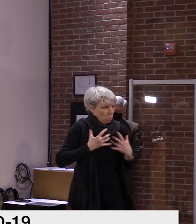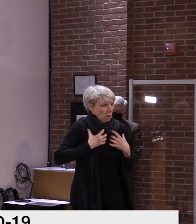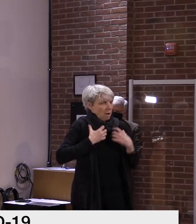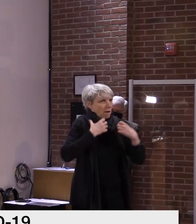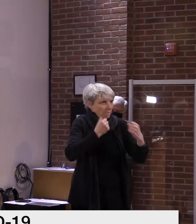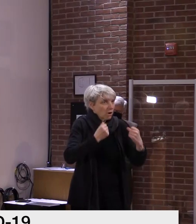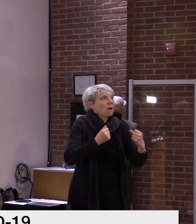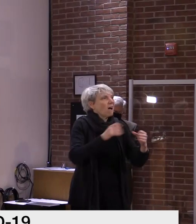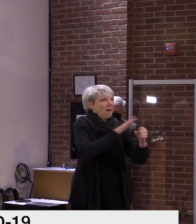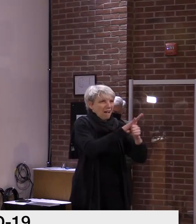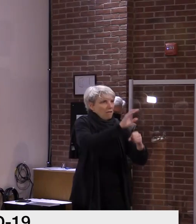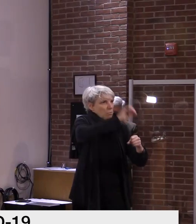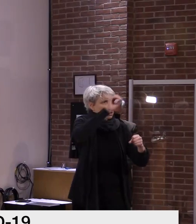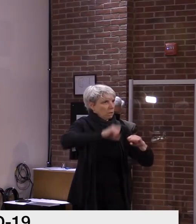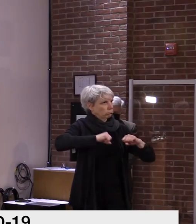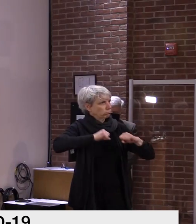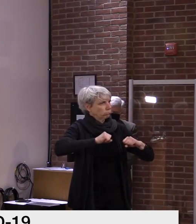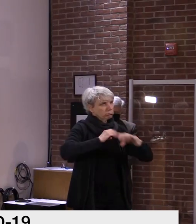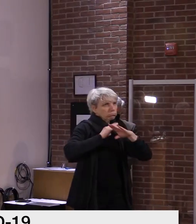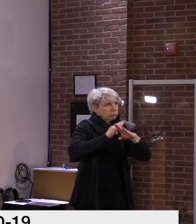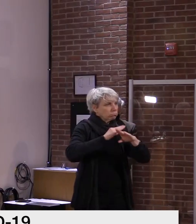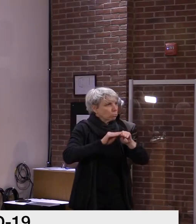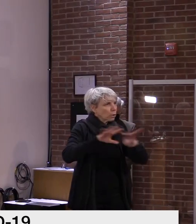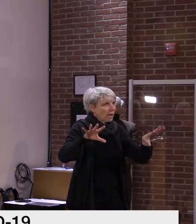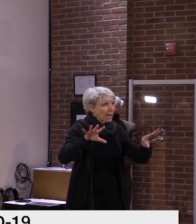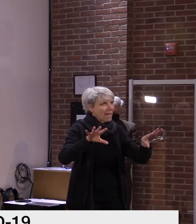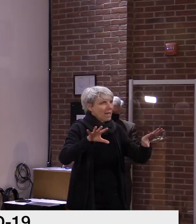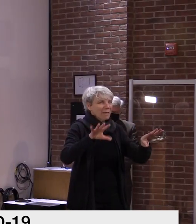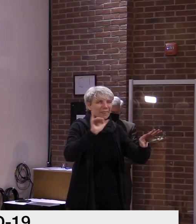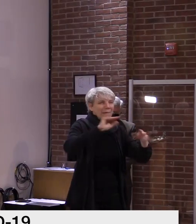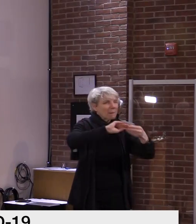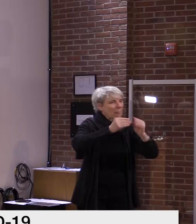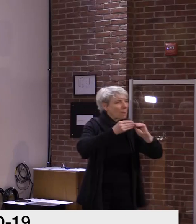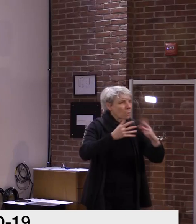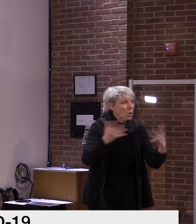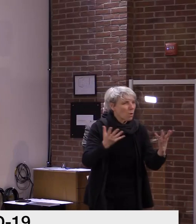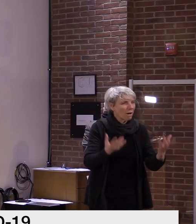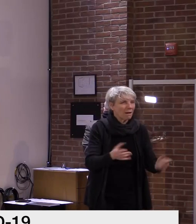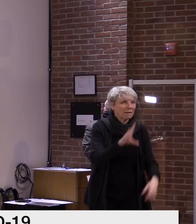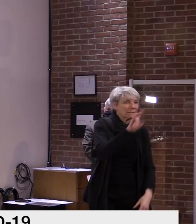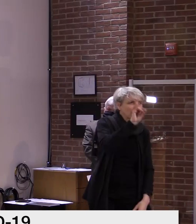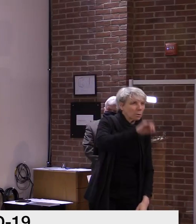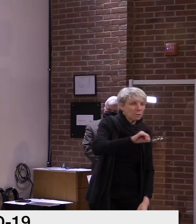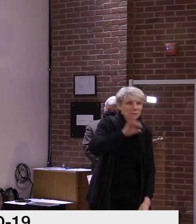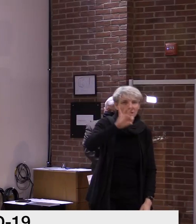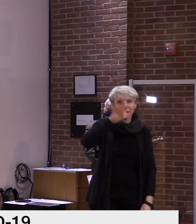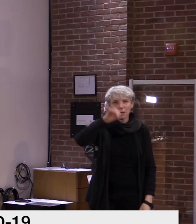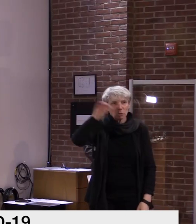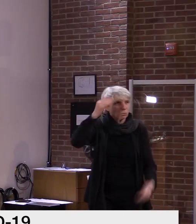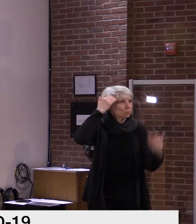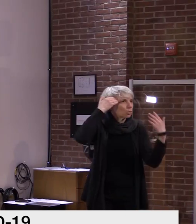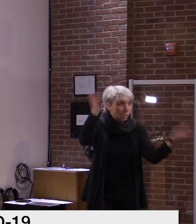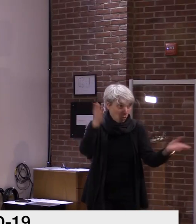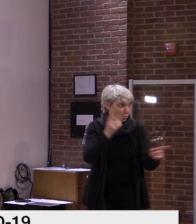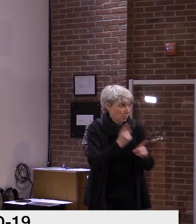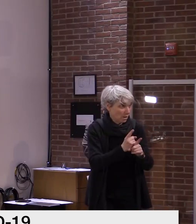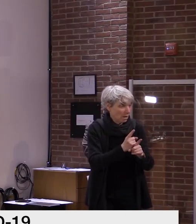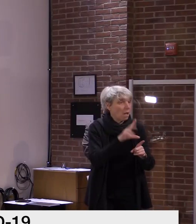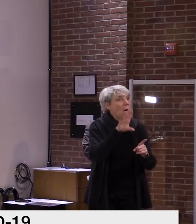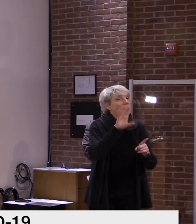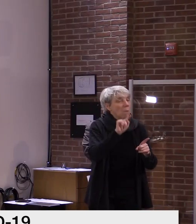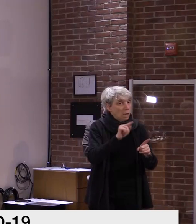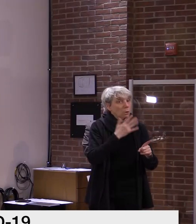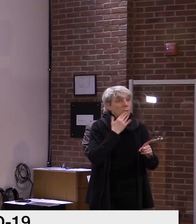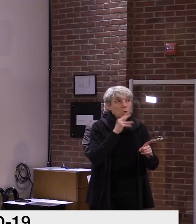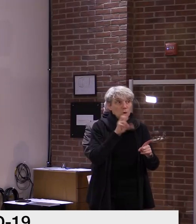need to reach. But here in Vermont, as you've seen, we're doing extraordinarily well and are on track